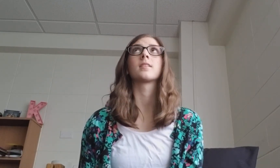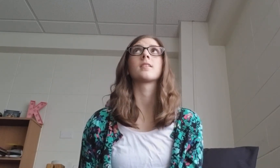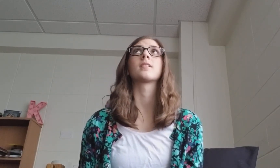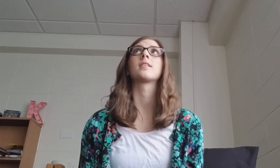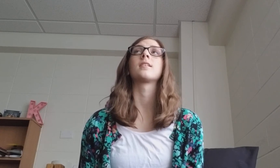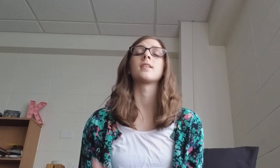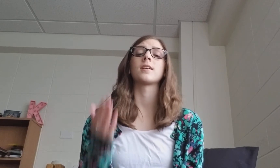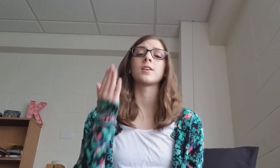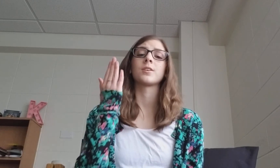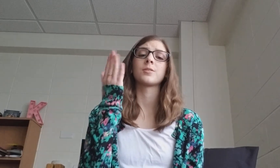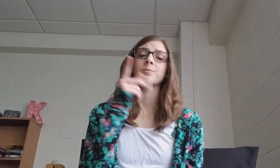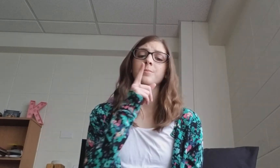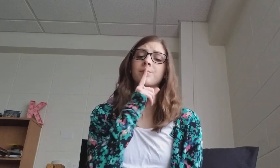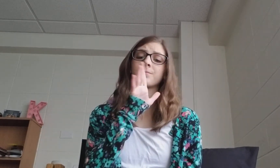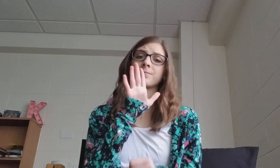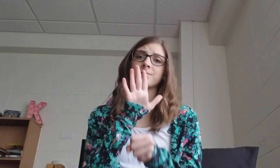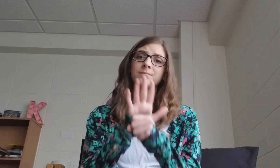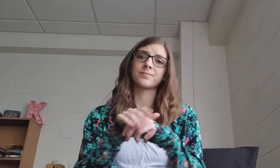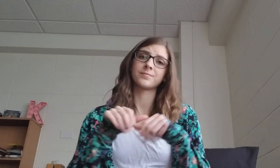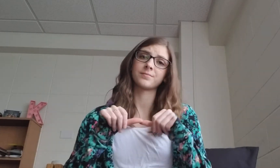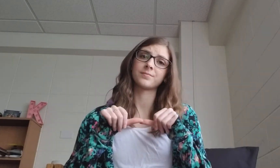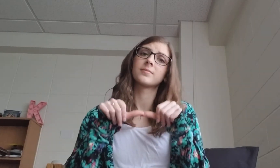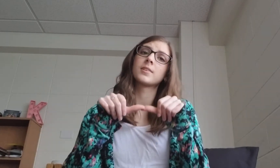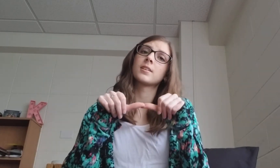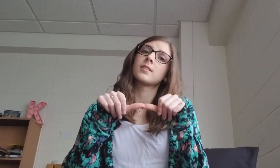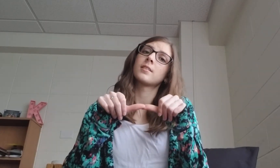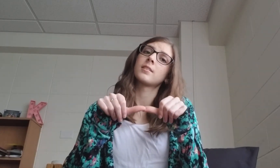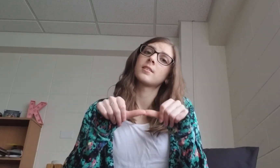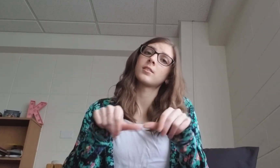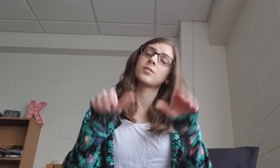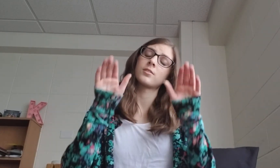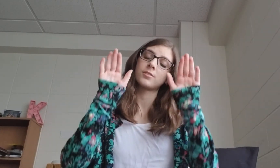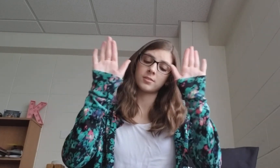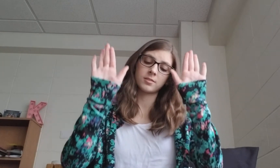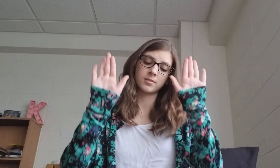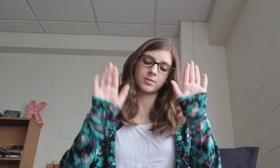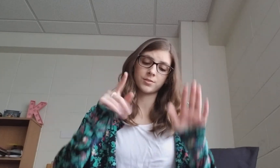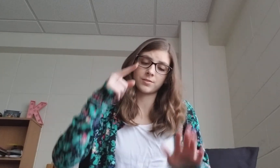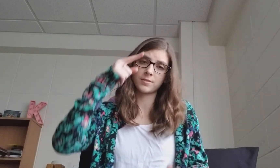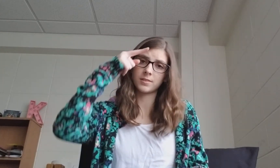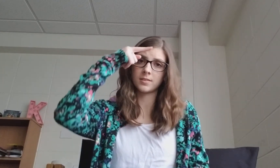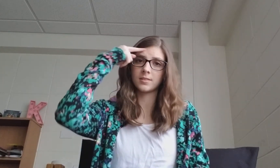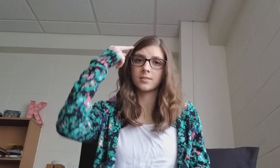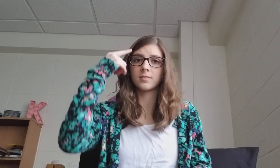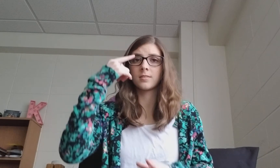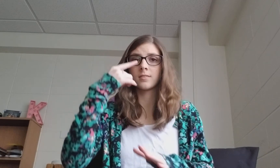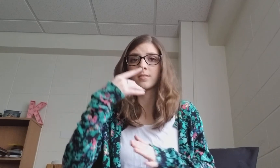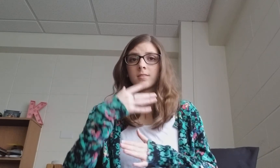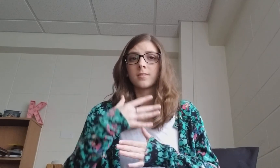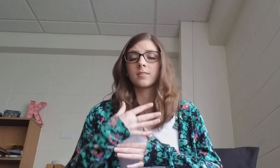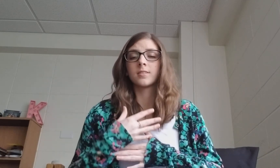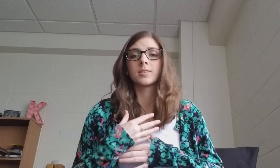Your promise still stands Great is your faithfulness